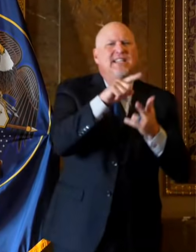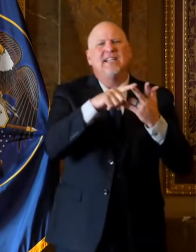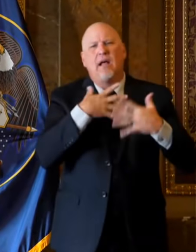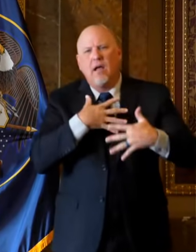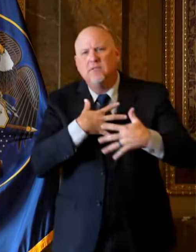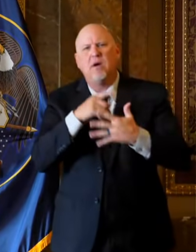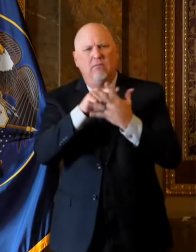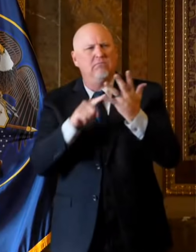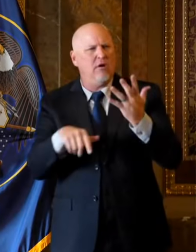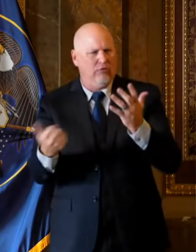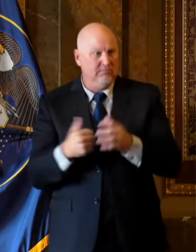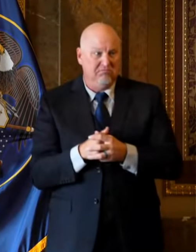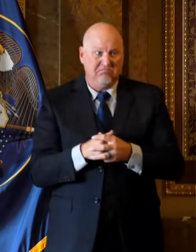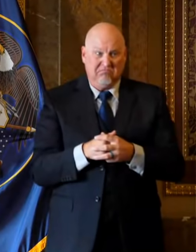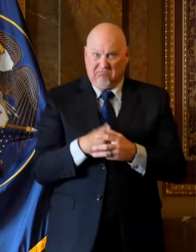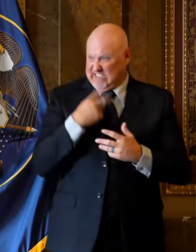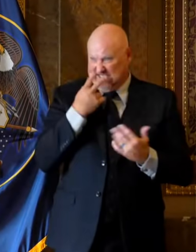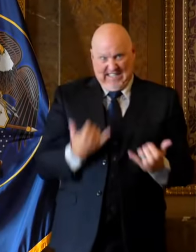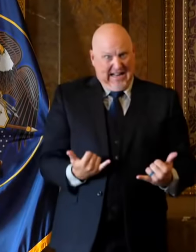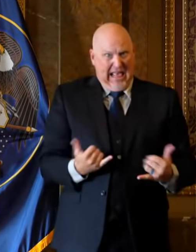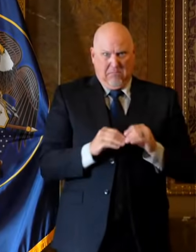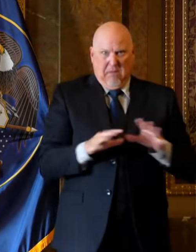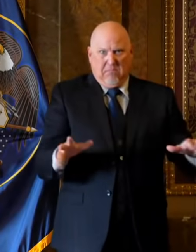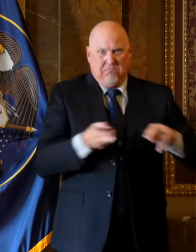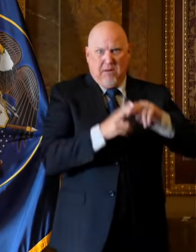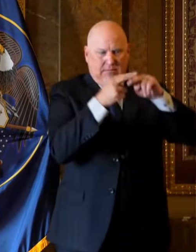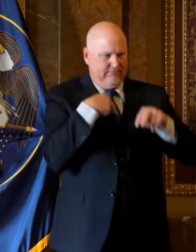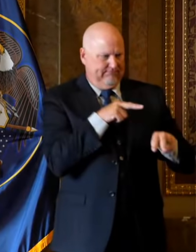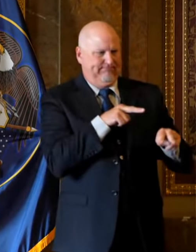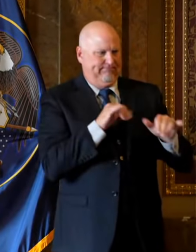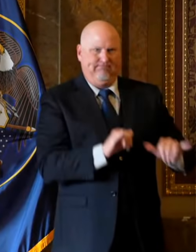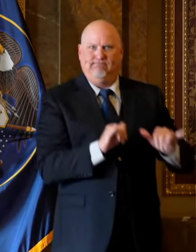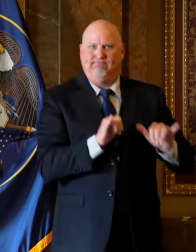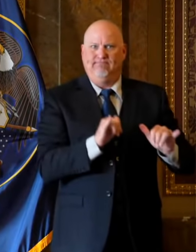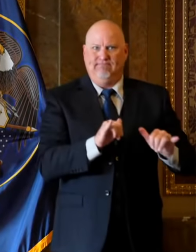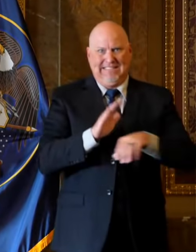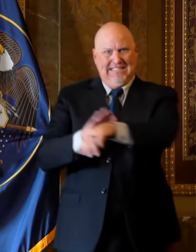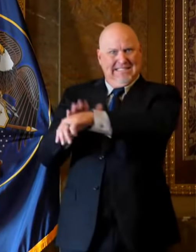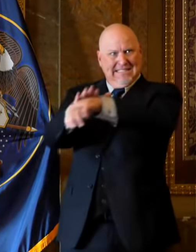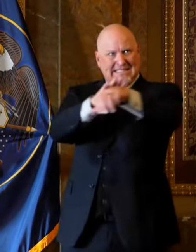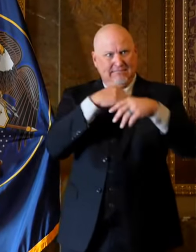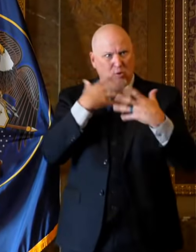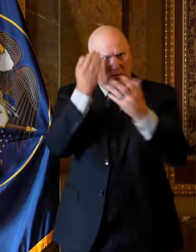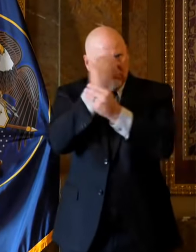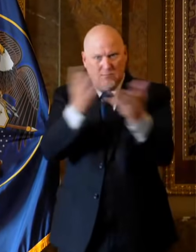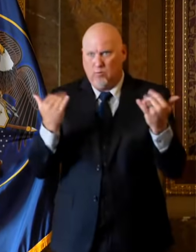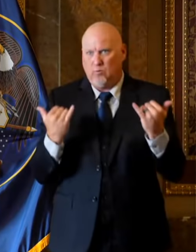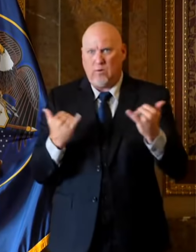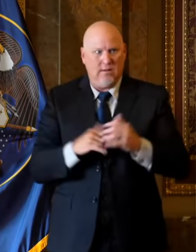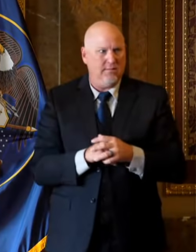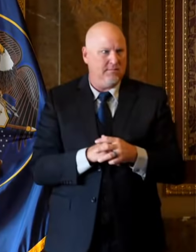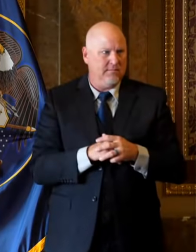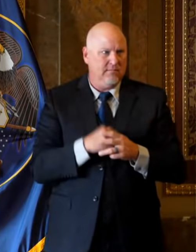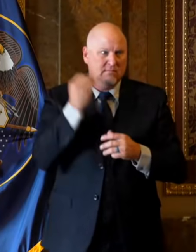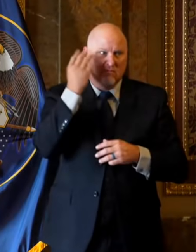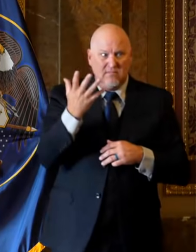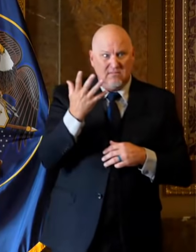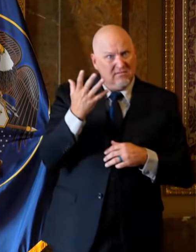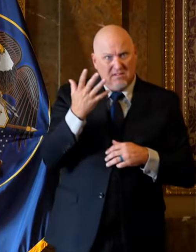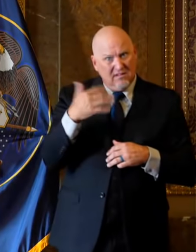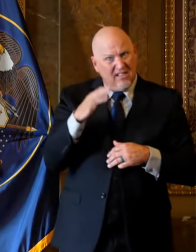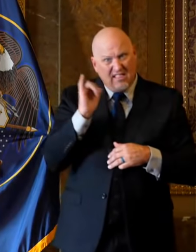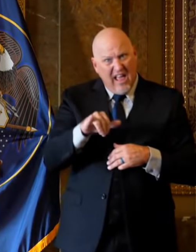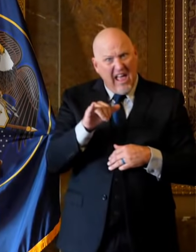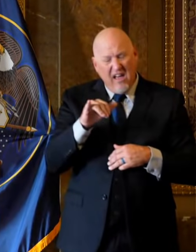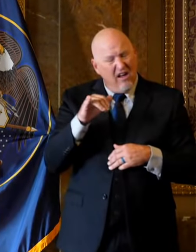syndrome that causes severe inflammation in a child's body, including their heart and lungs. As we speak, we are currently taking care